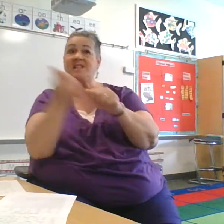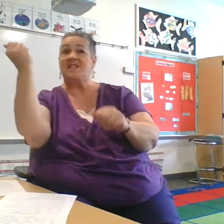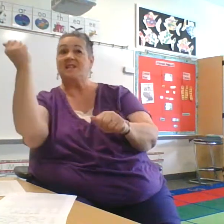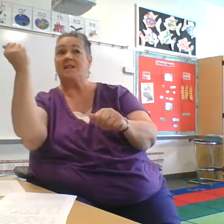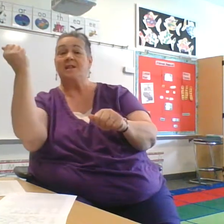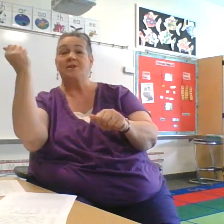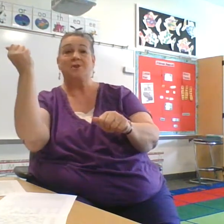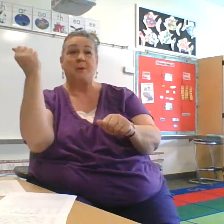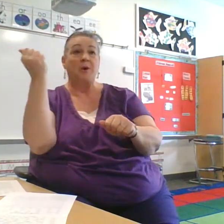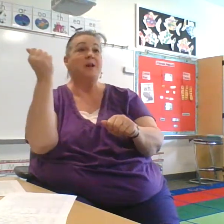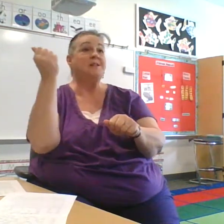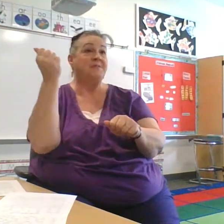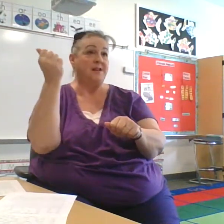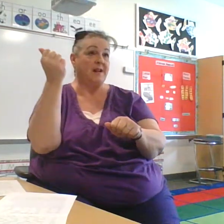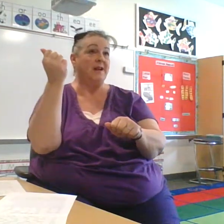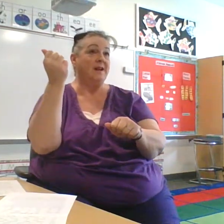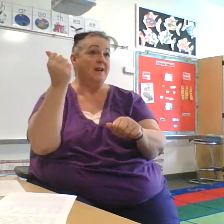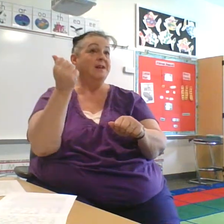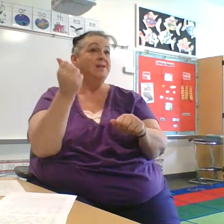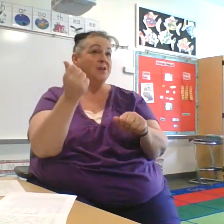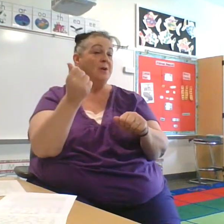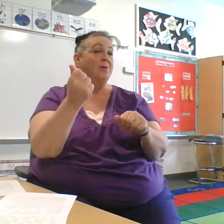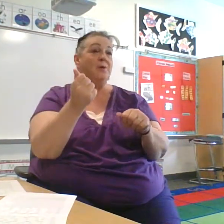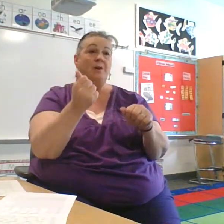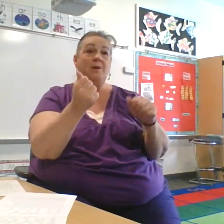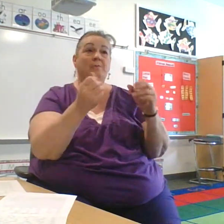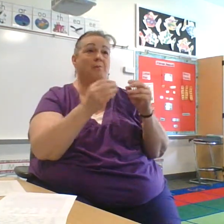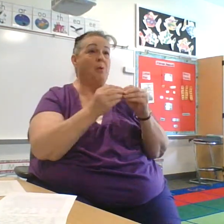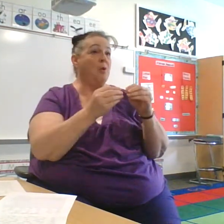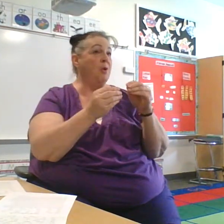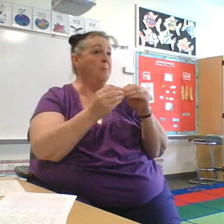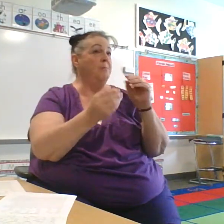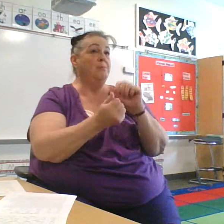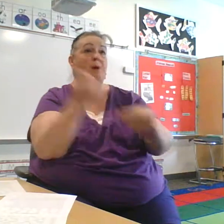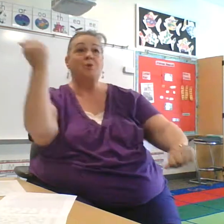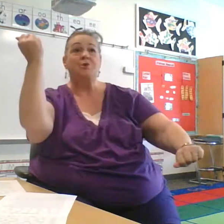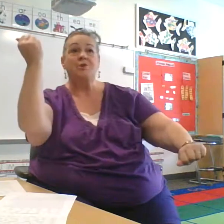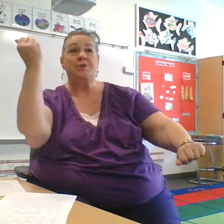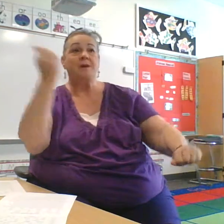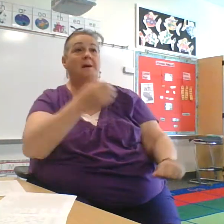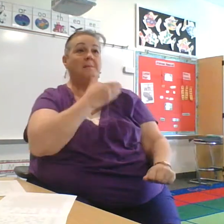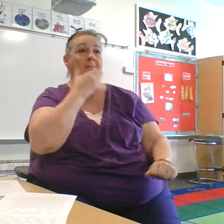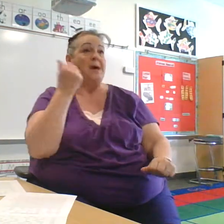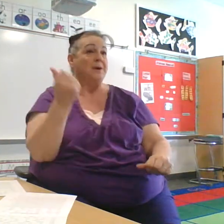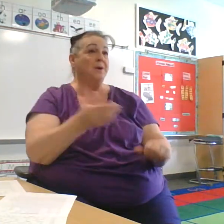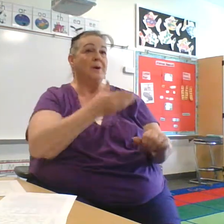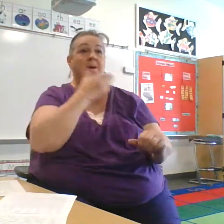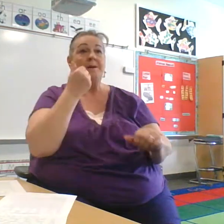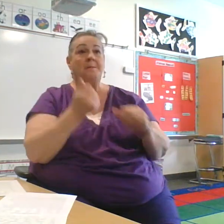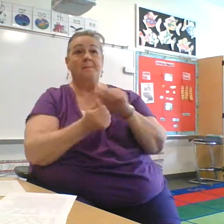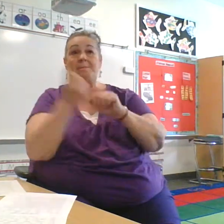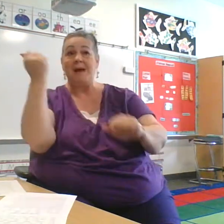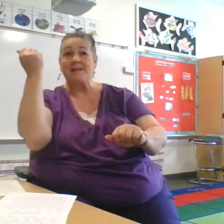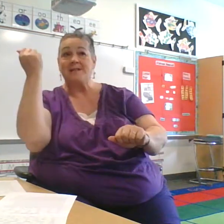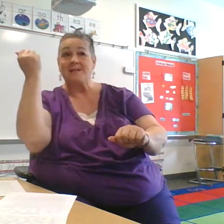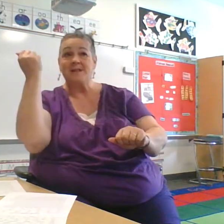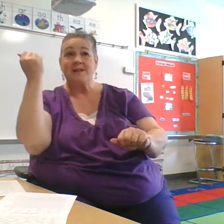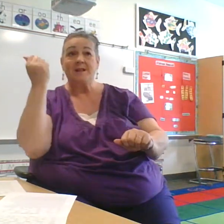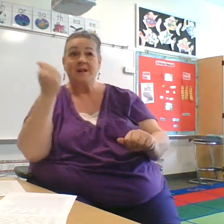st superlative ending. So, more, most, better, best,